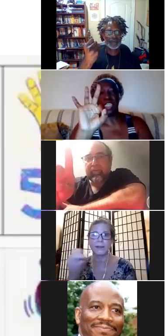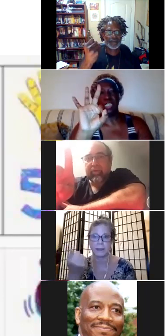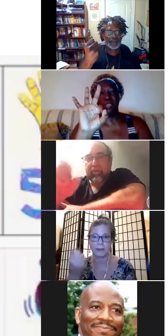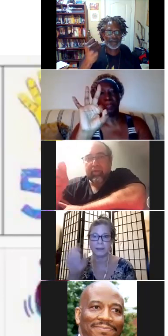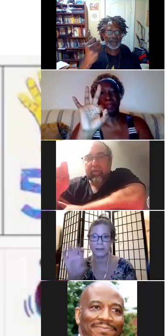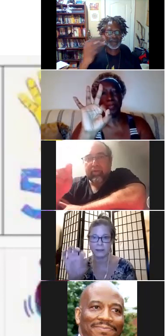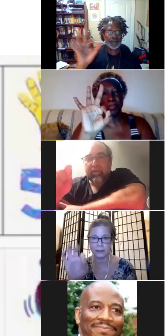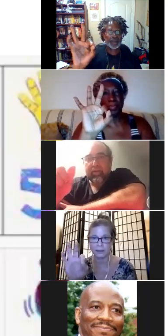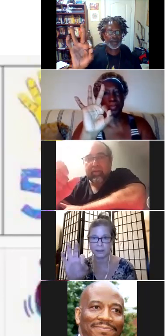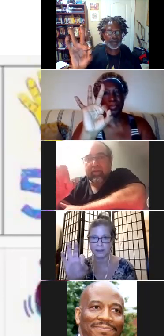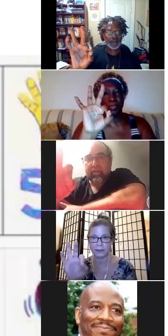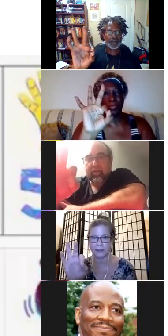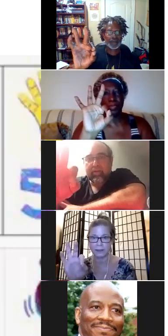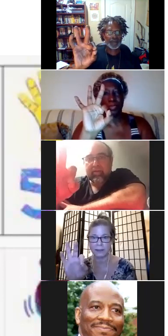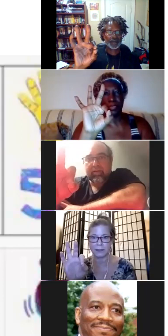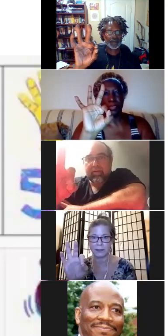19,